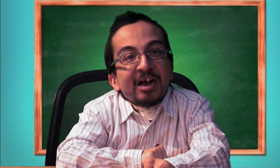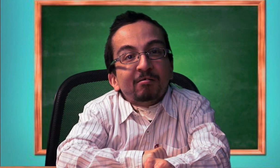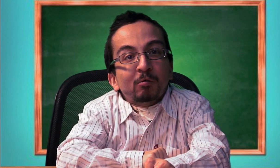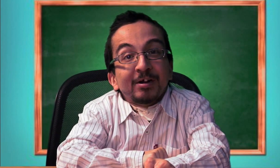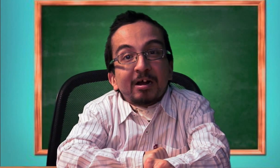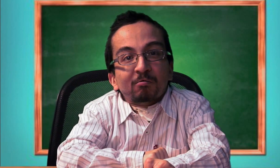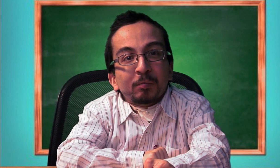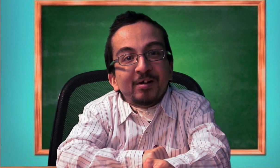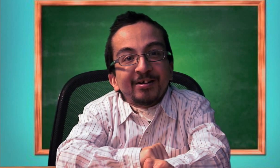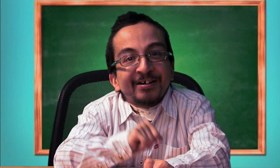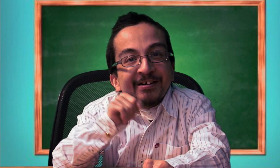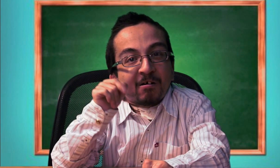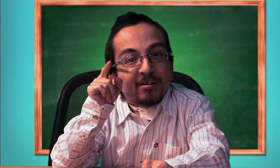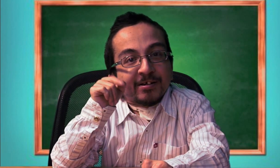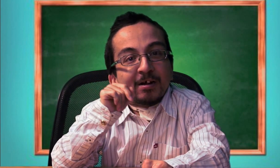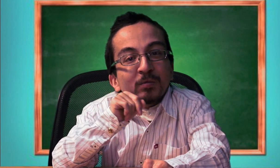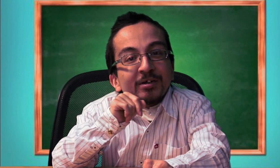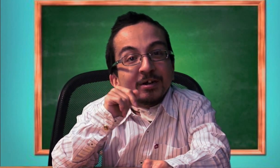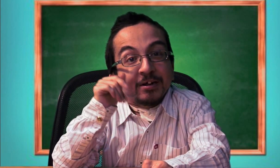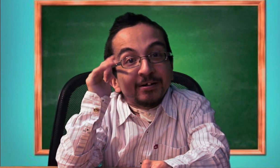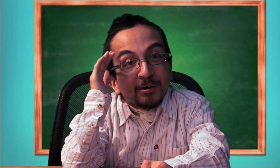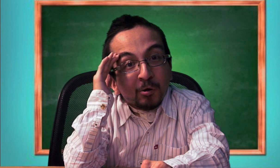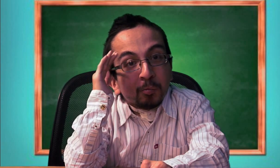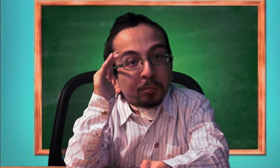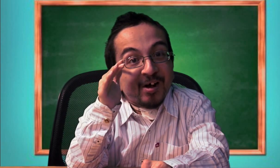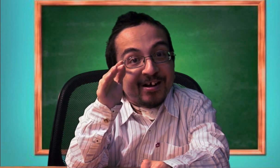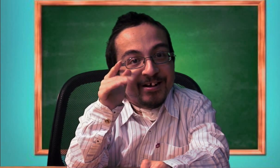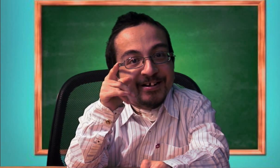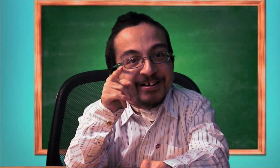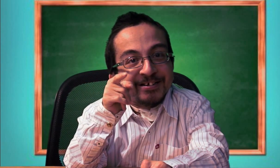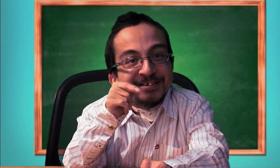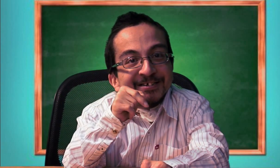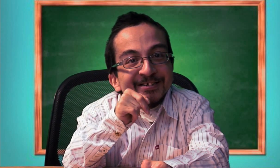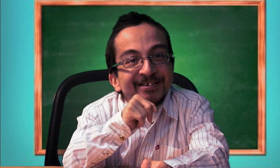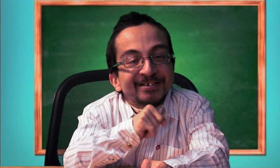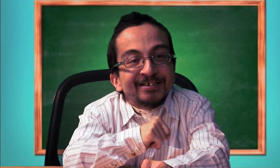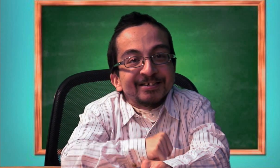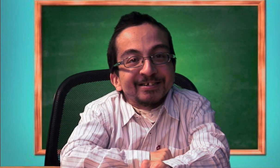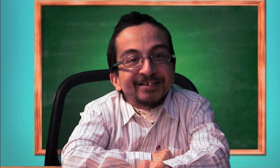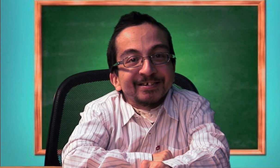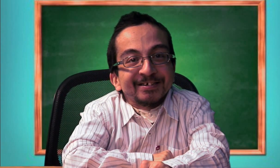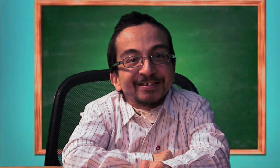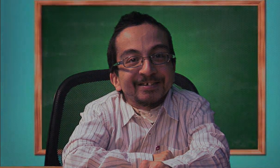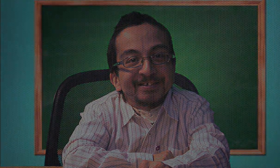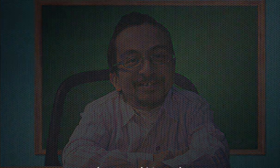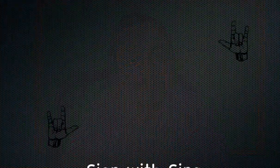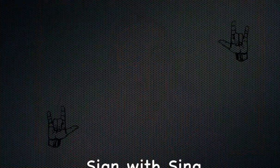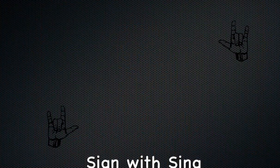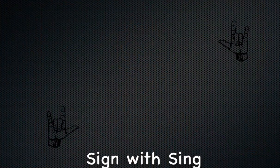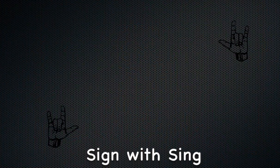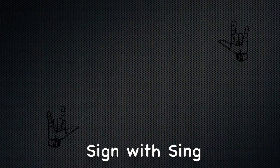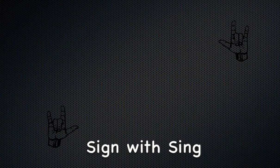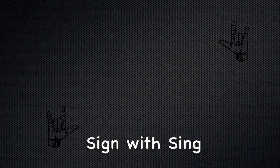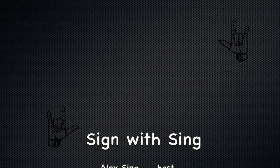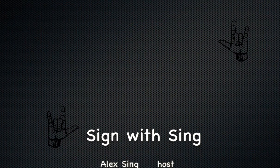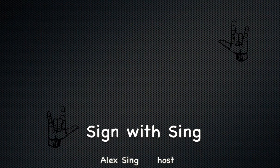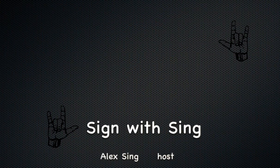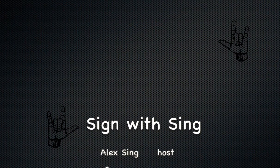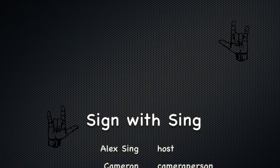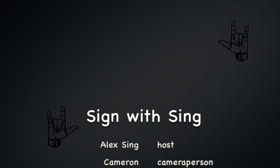of the alphabet on Sign with Sing. Bye!